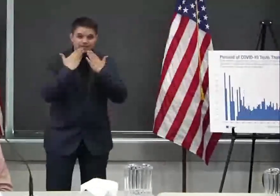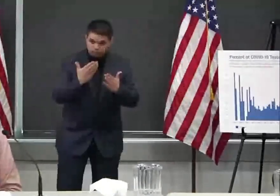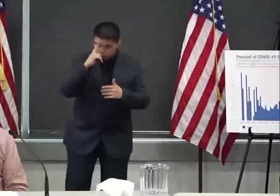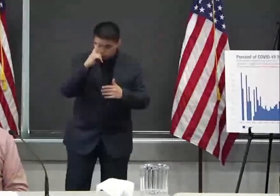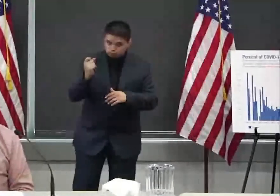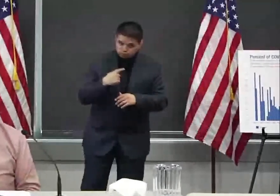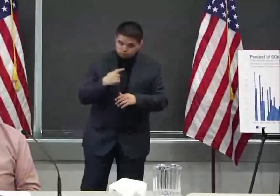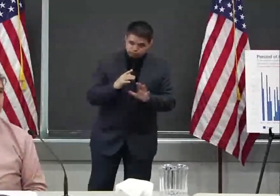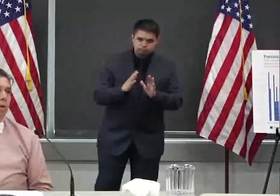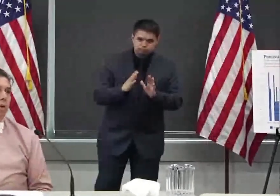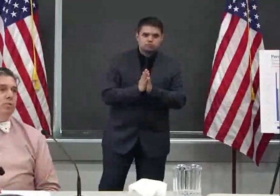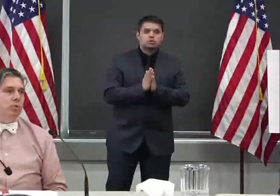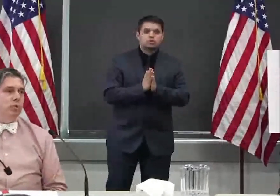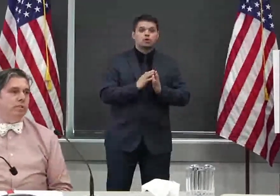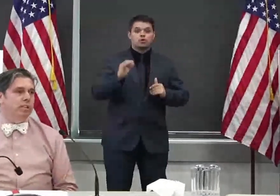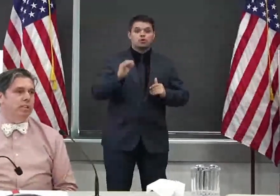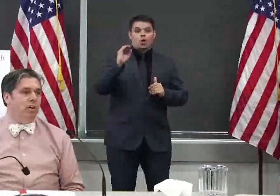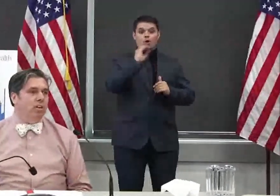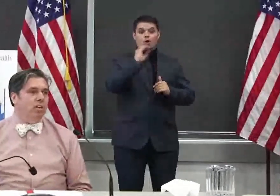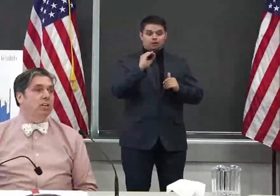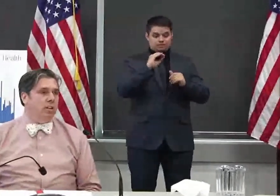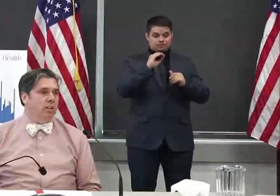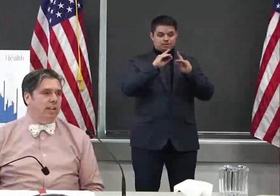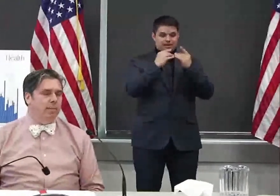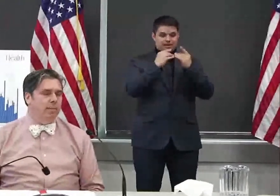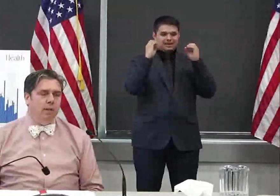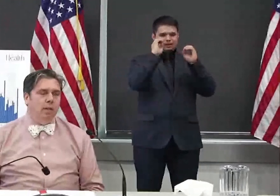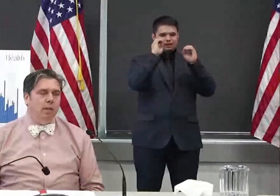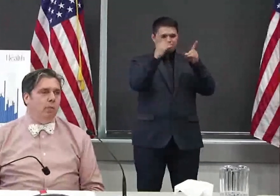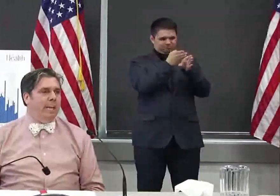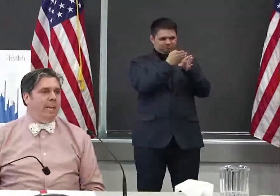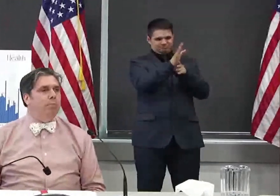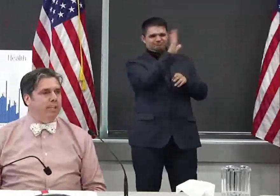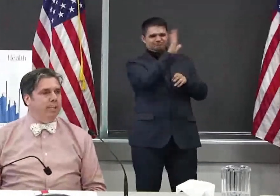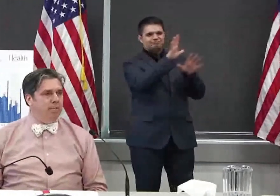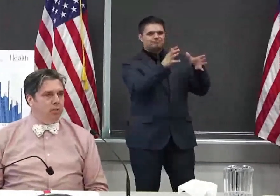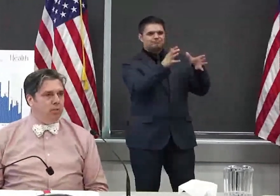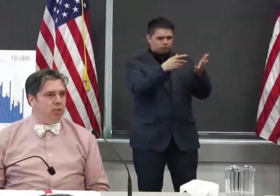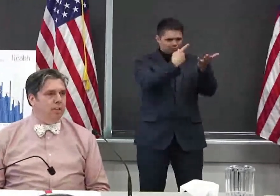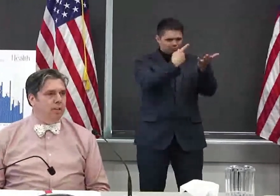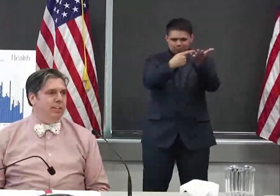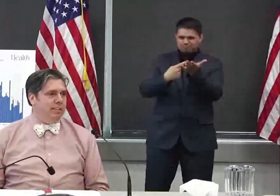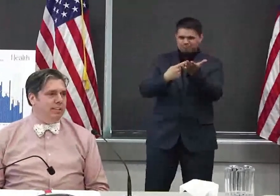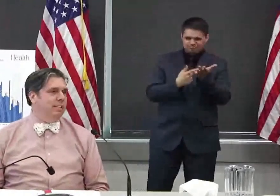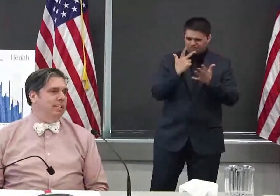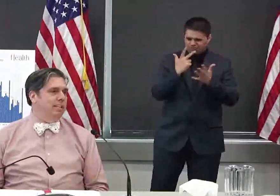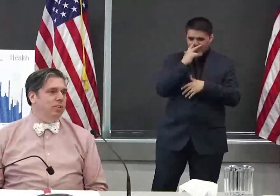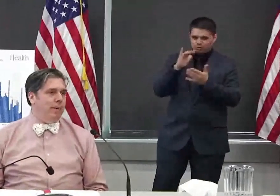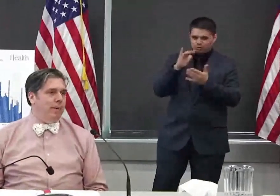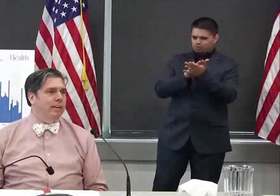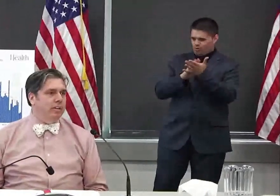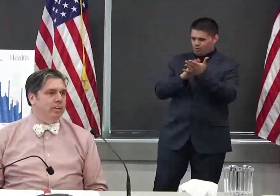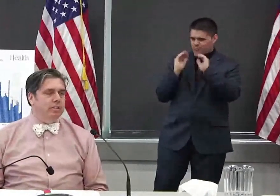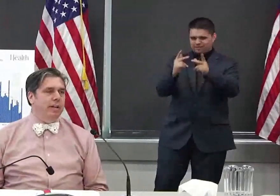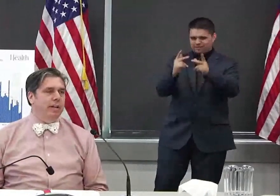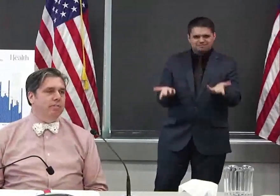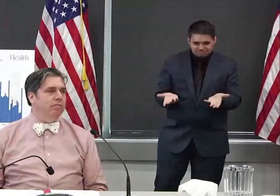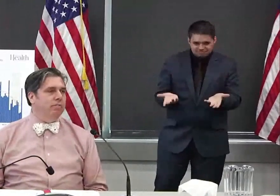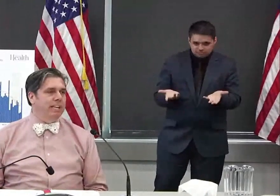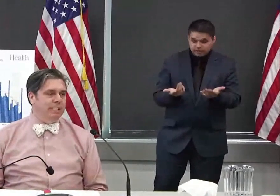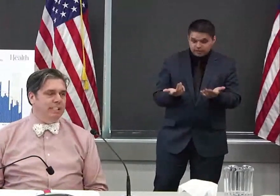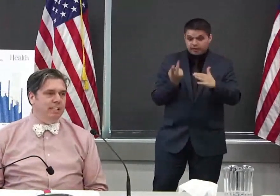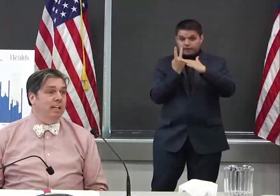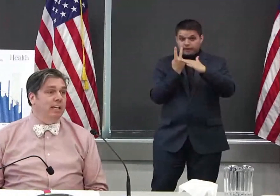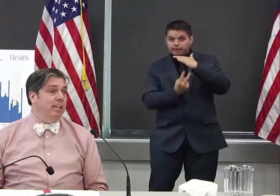of Education to outline what schools in the fall could look like. We can't predict the future, and we need to continue to monitor the spread